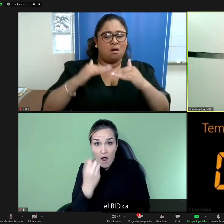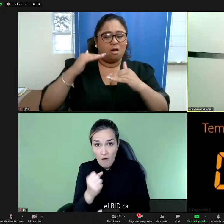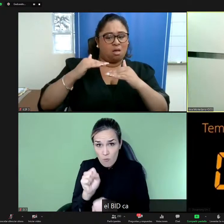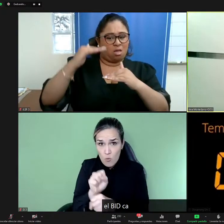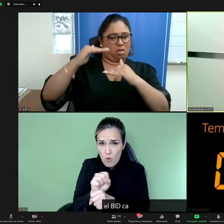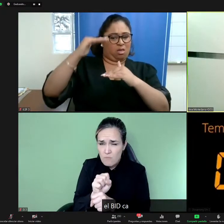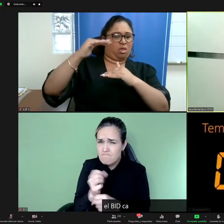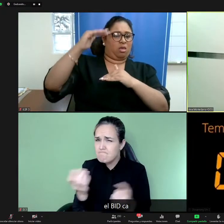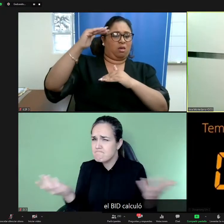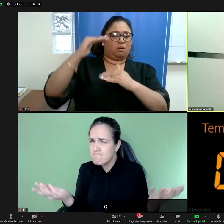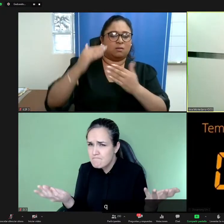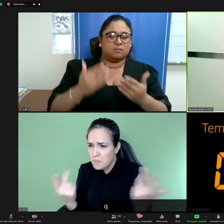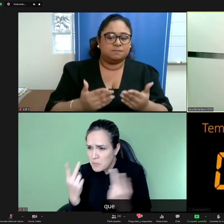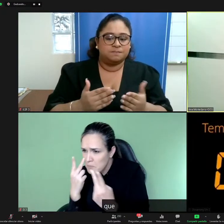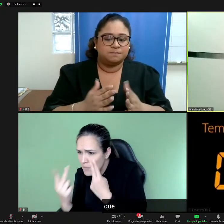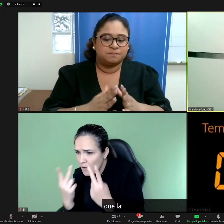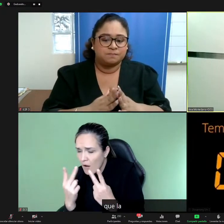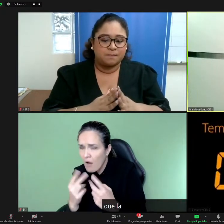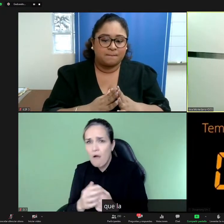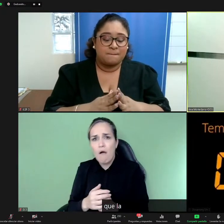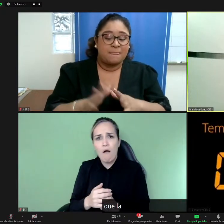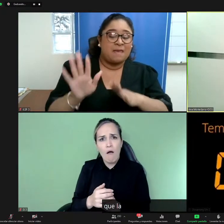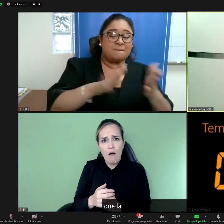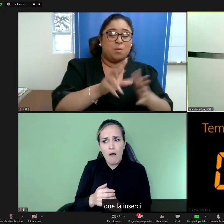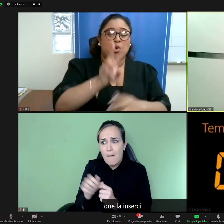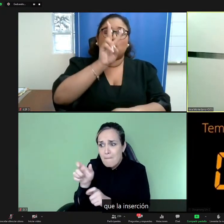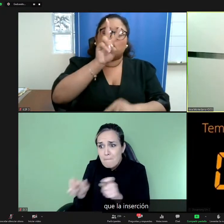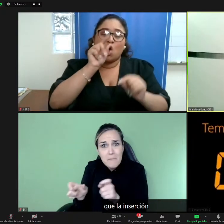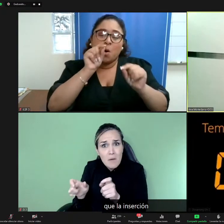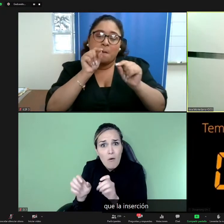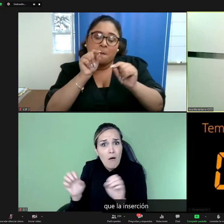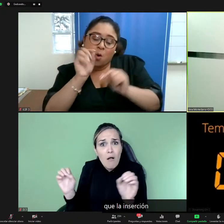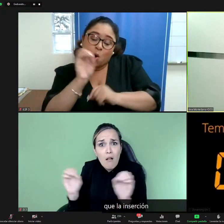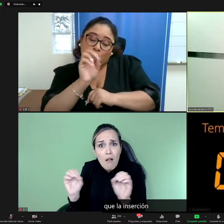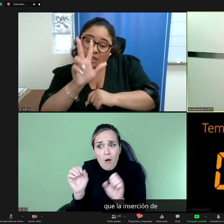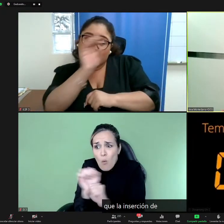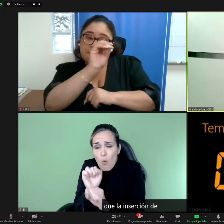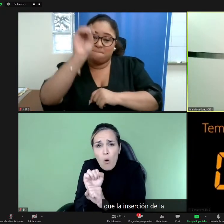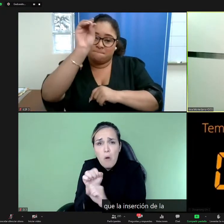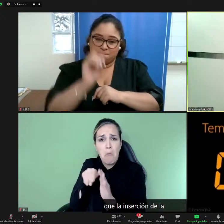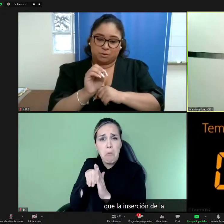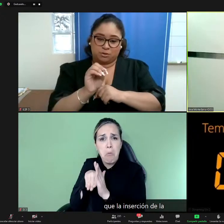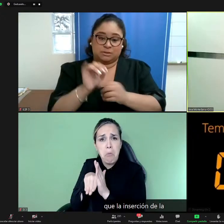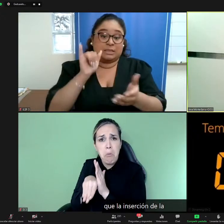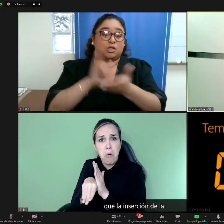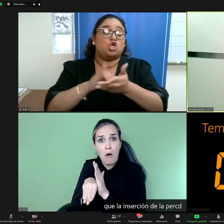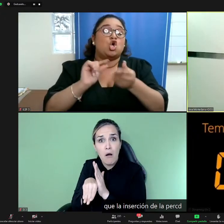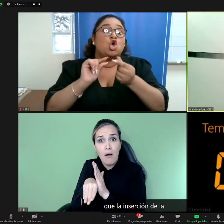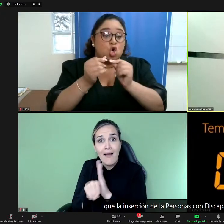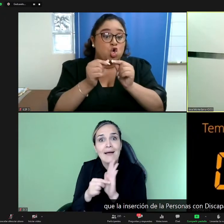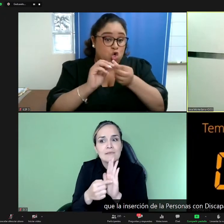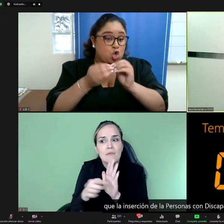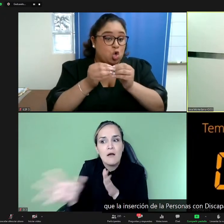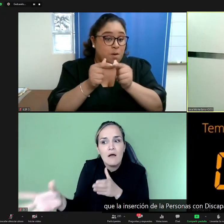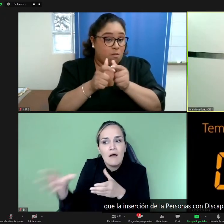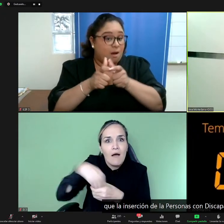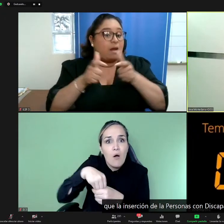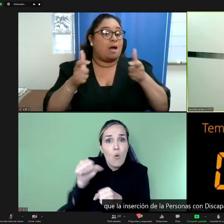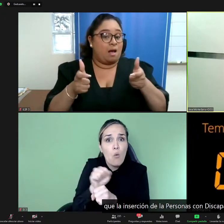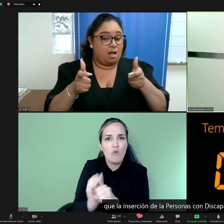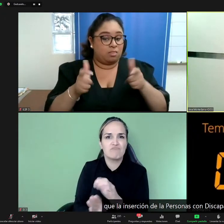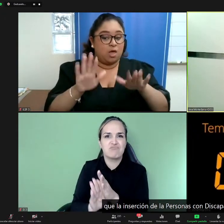increase the gdp in between two and three percent so this is a huge